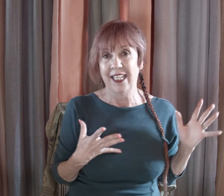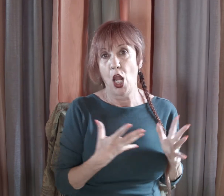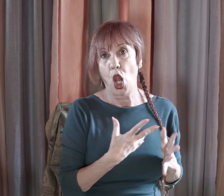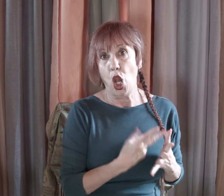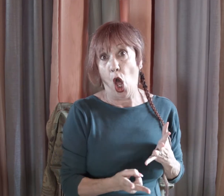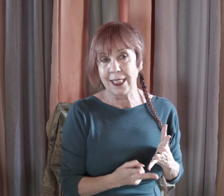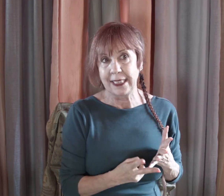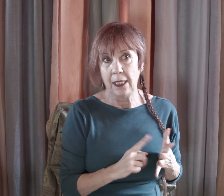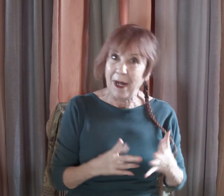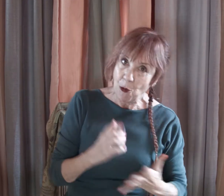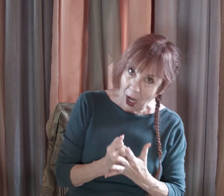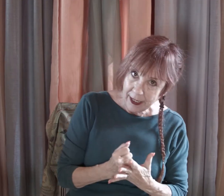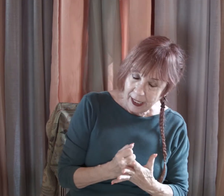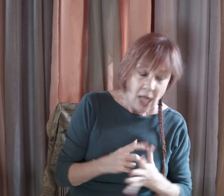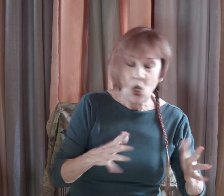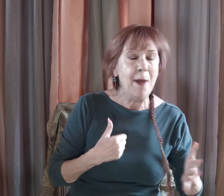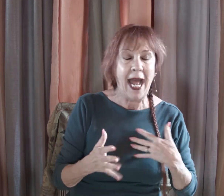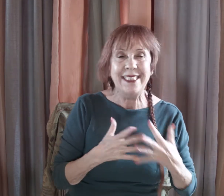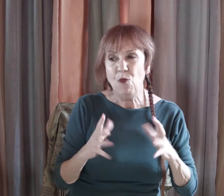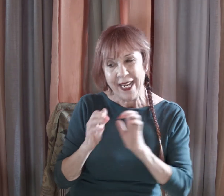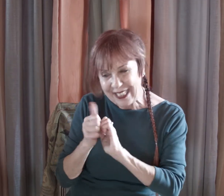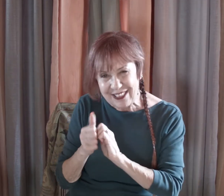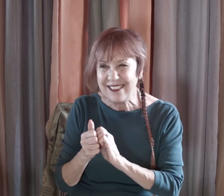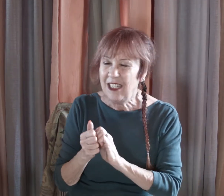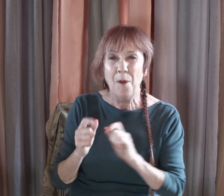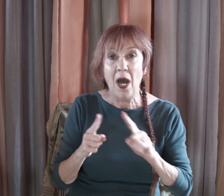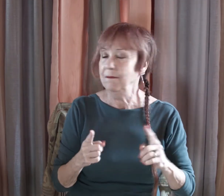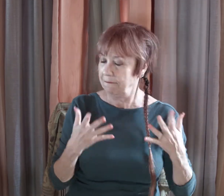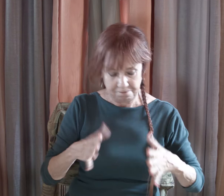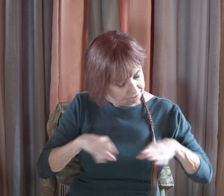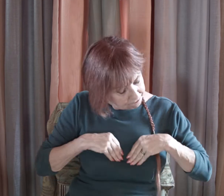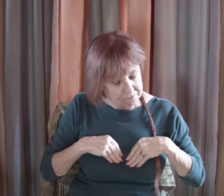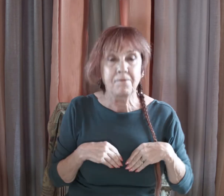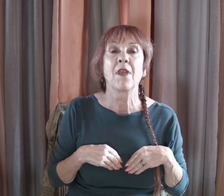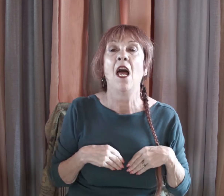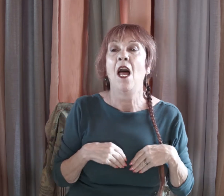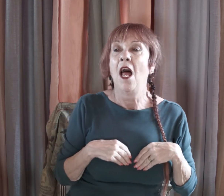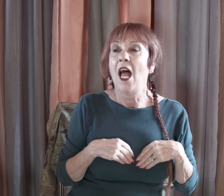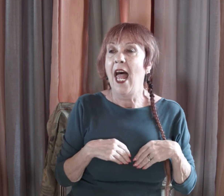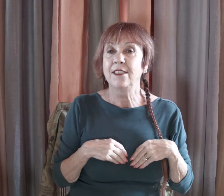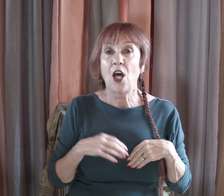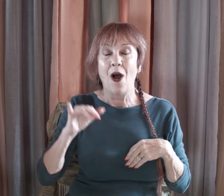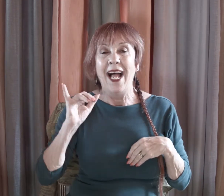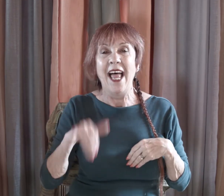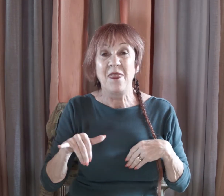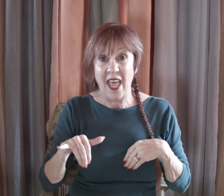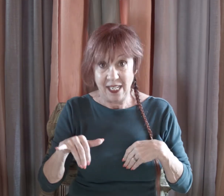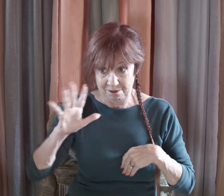mean. I lost in that I didn't want to do it, but I did it. And at that time, the school board member was considered